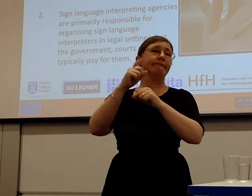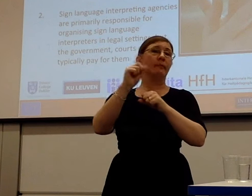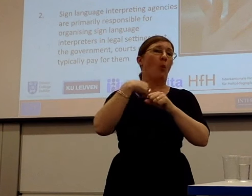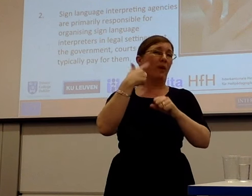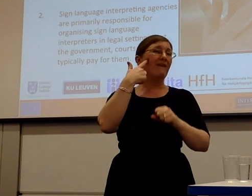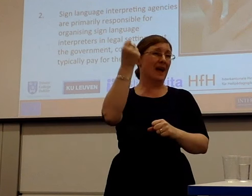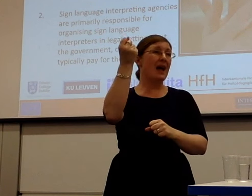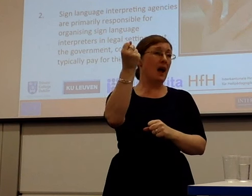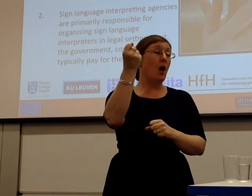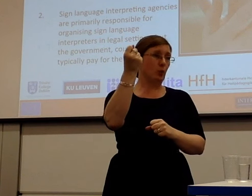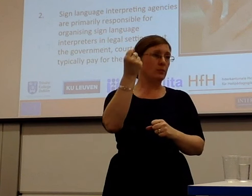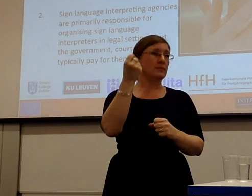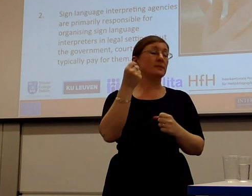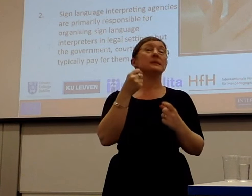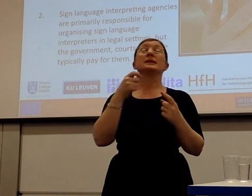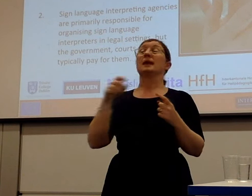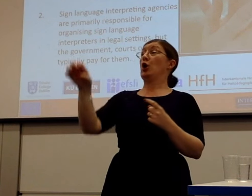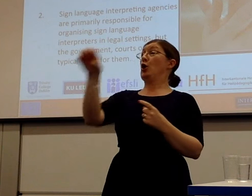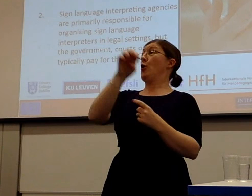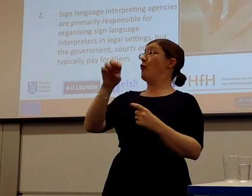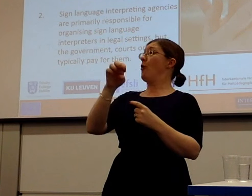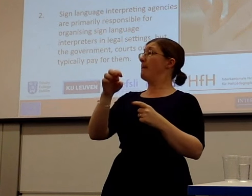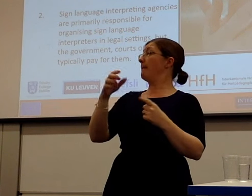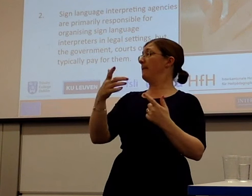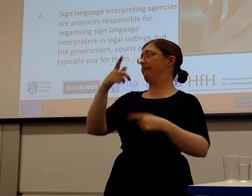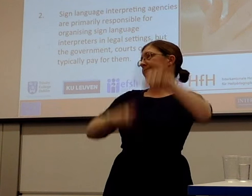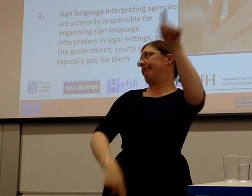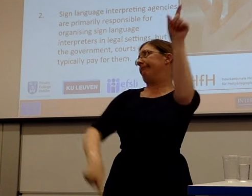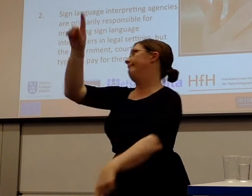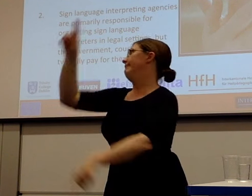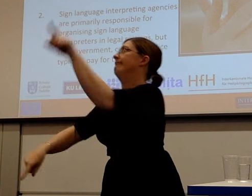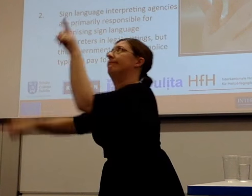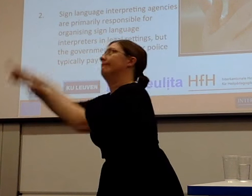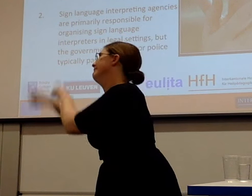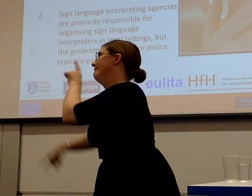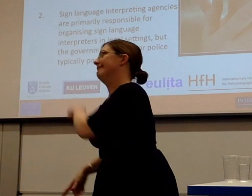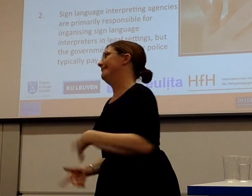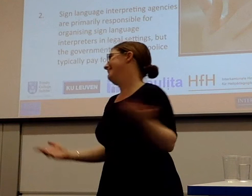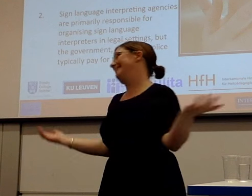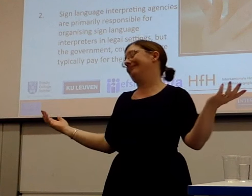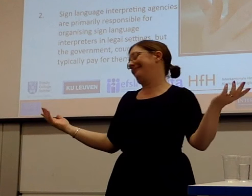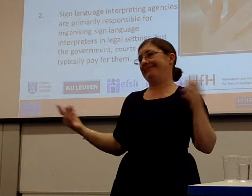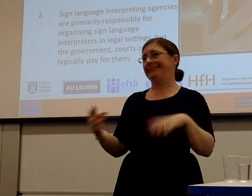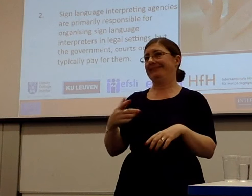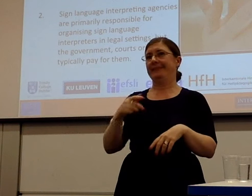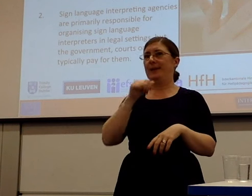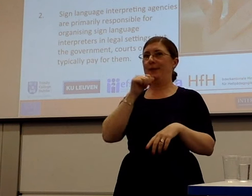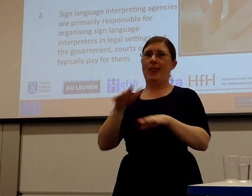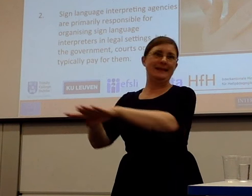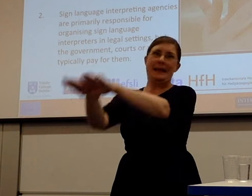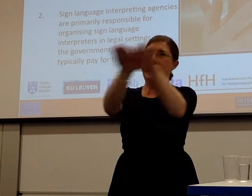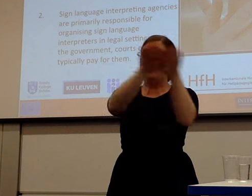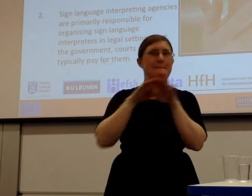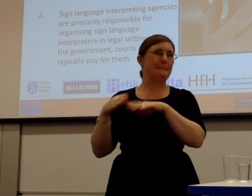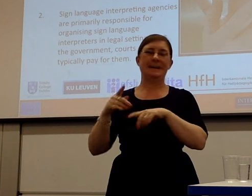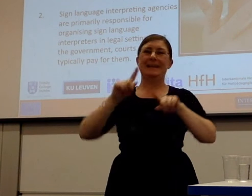So this is a very brief summary of what we found. I'll talk you through this. Within Europe, as you would imagine, the picture is very varied across countries. It